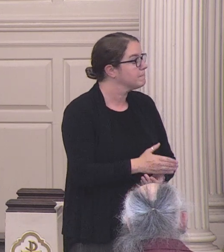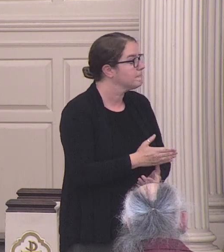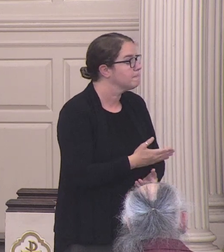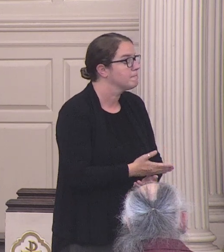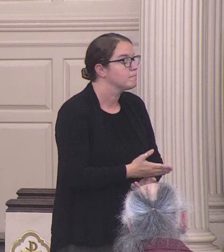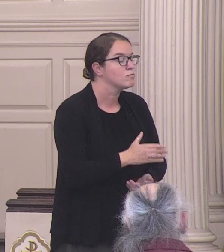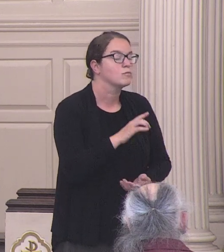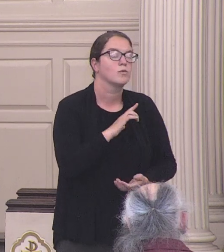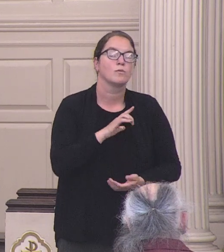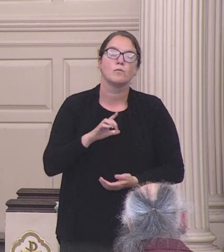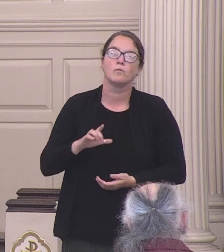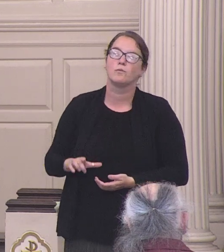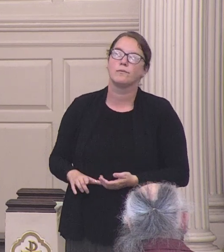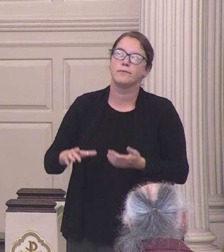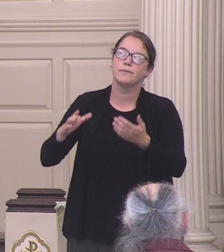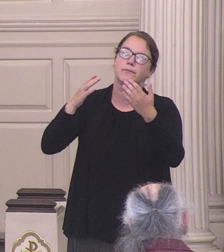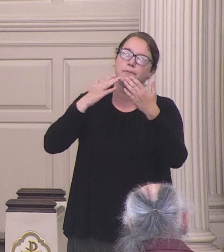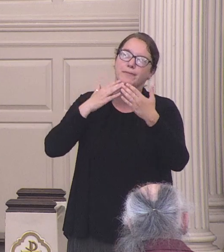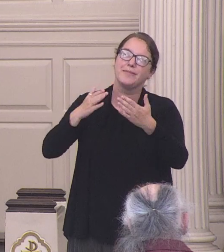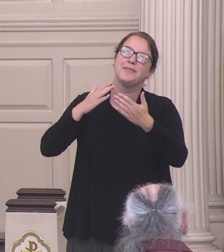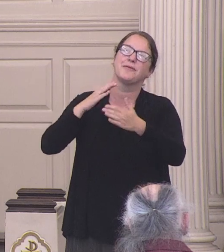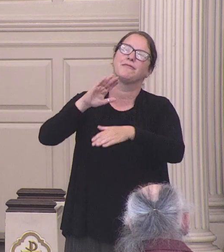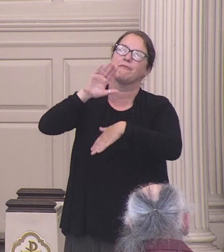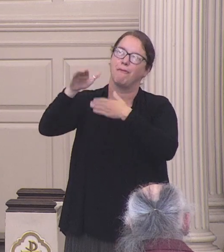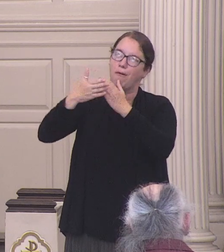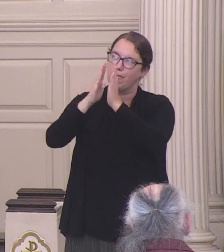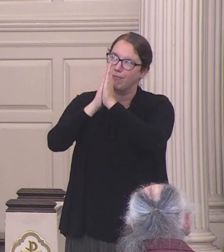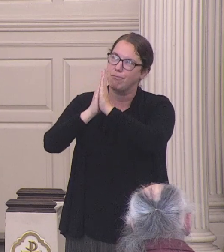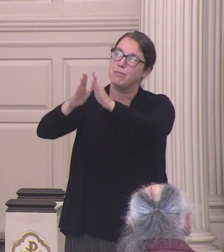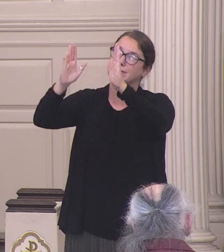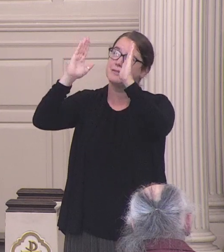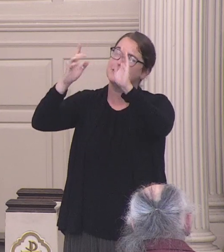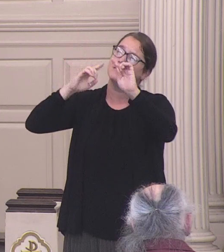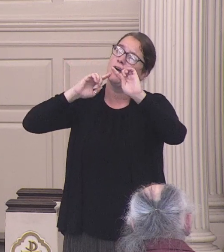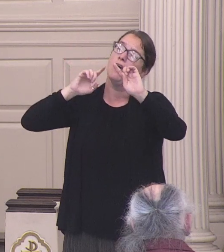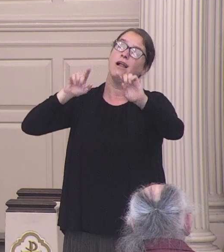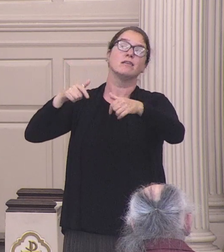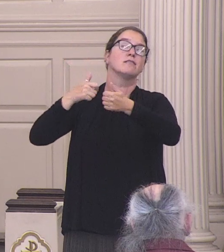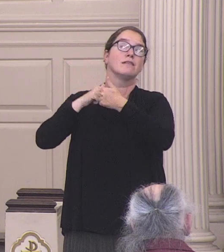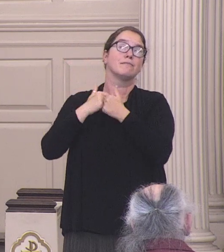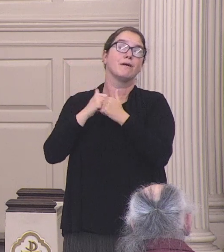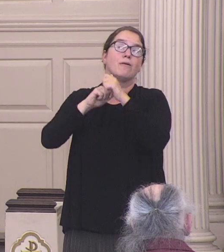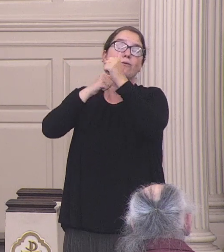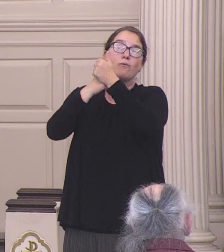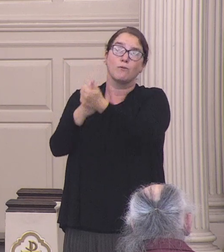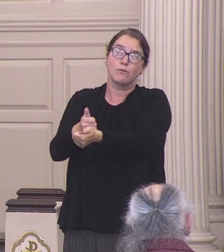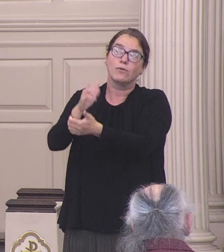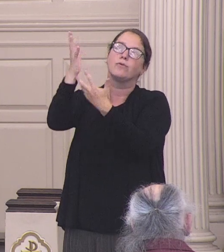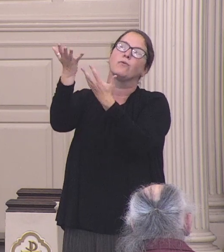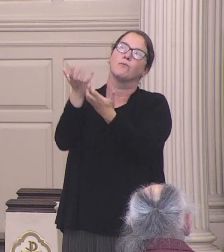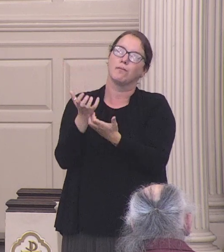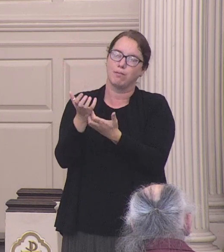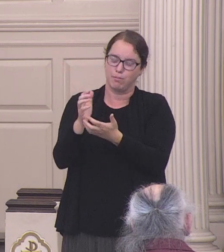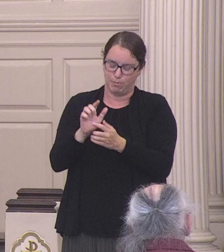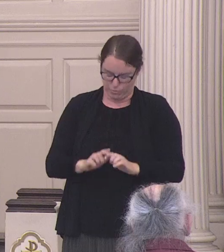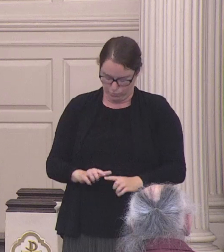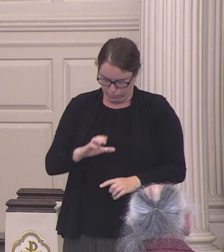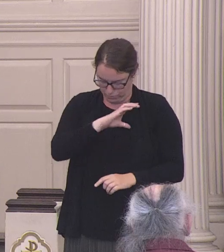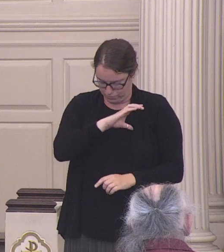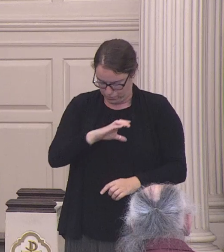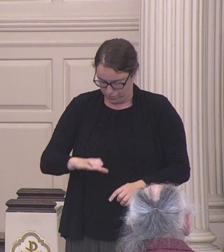Thank you, Lord, for listening to our prayers and answering them according to your holy will, through Christ our Lord.